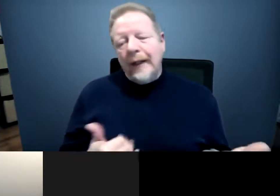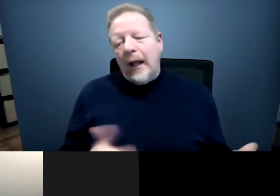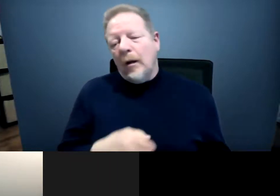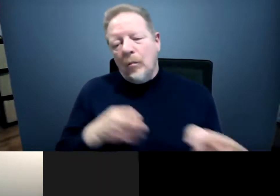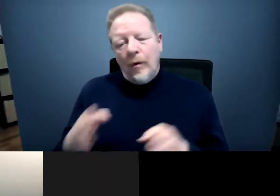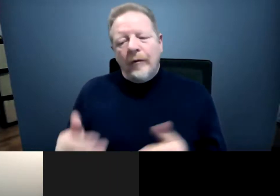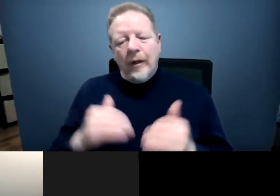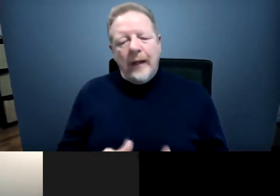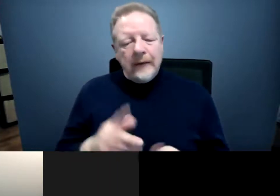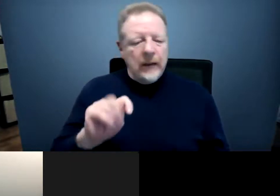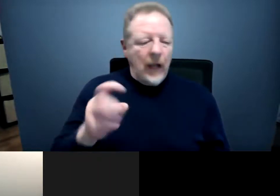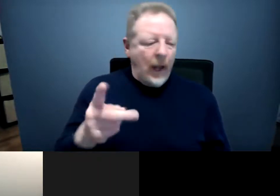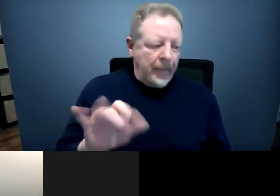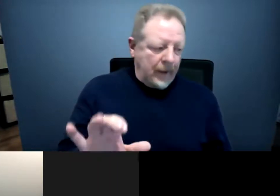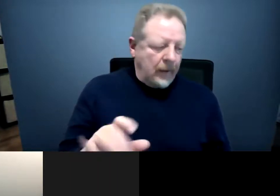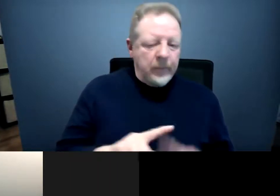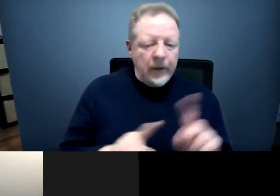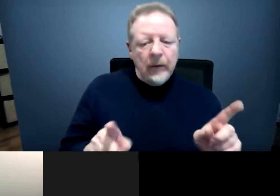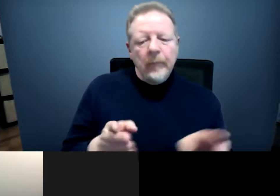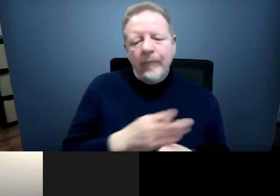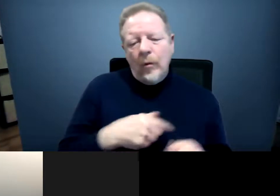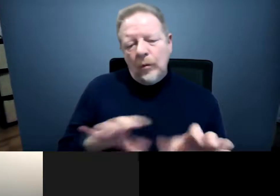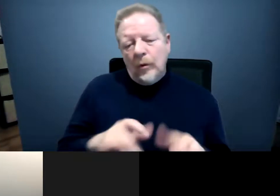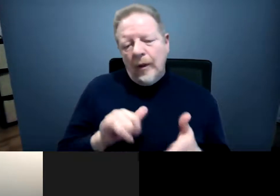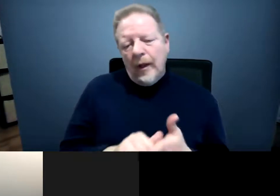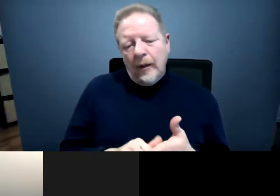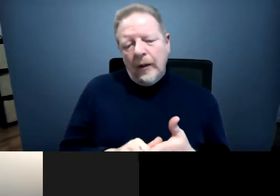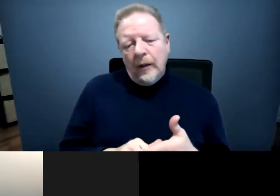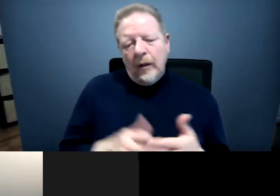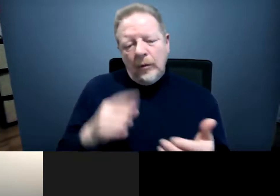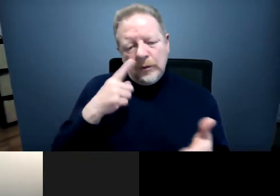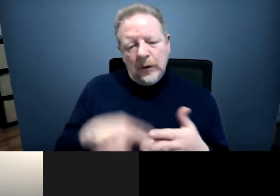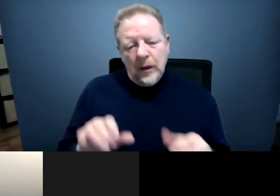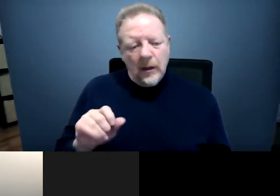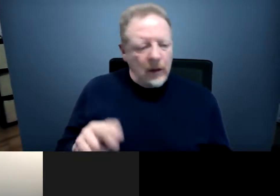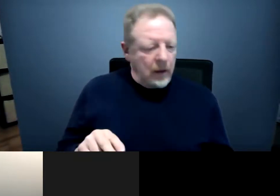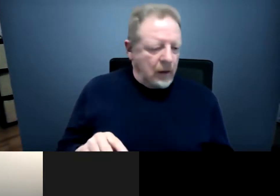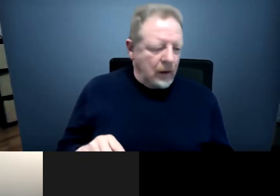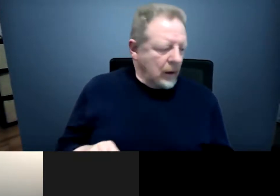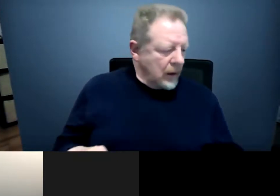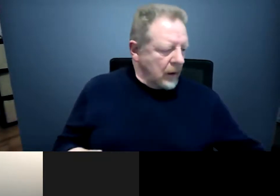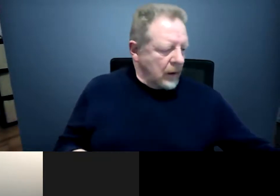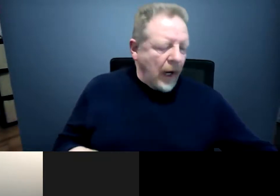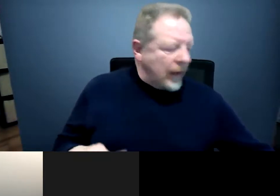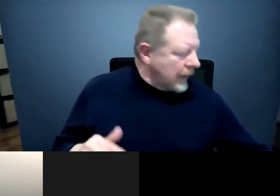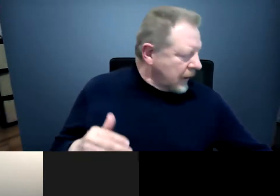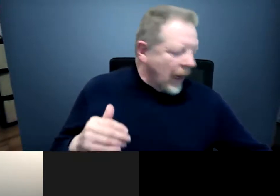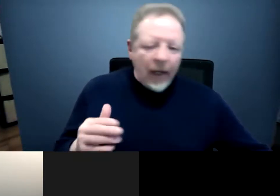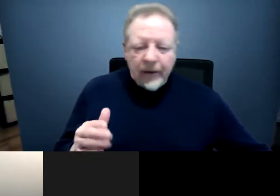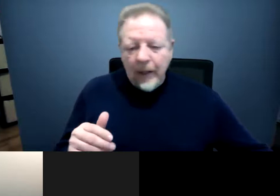next topic. But before we do that, just want to check and see, Diamond, how you doing? You okay? You want a few minutes? I'd like to keep going